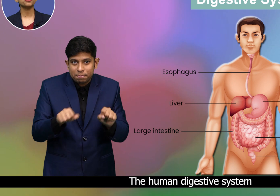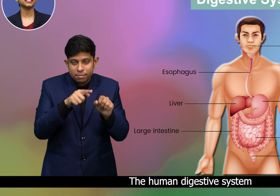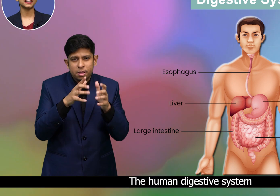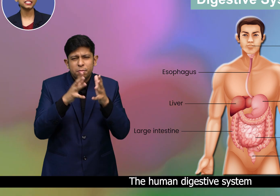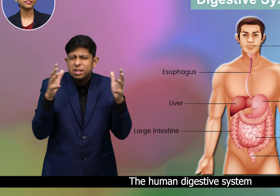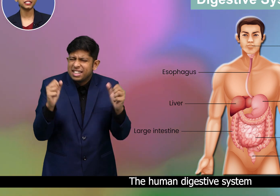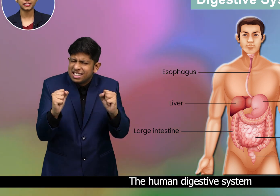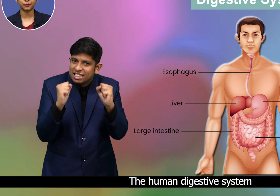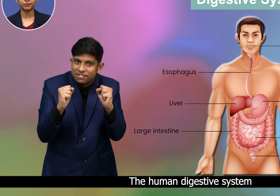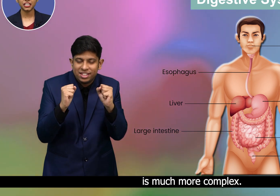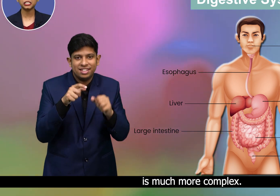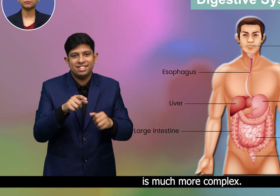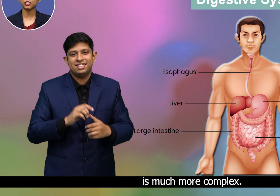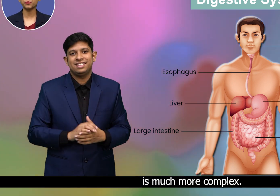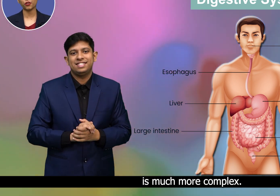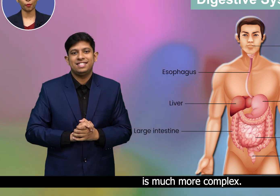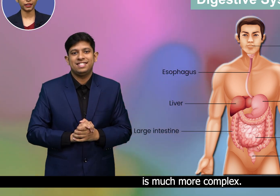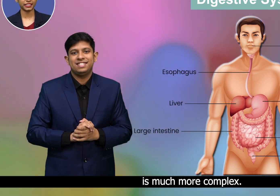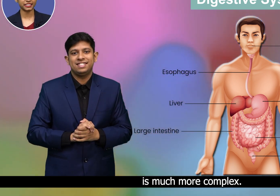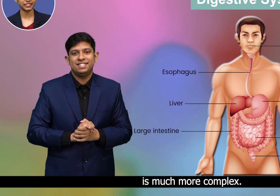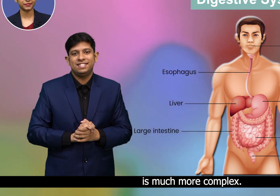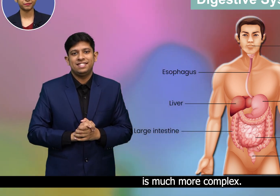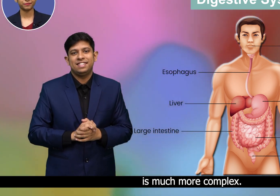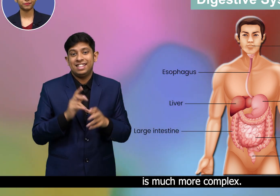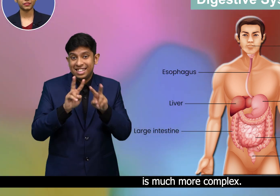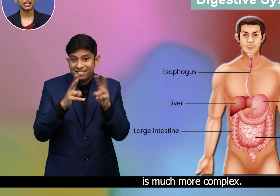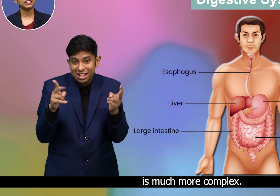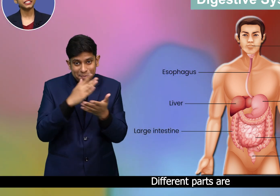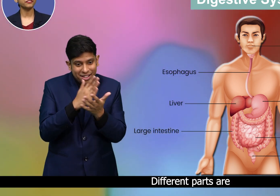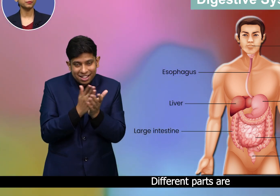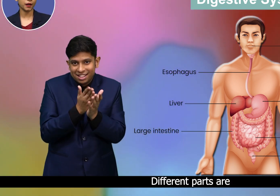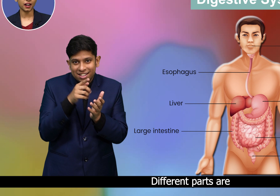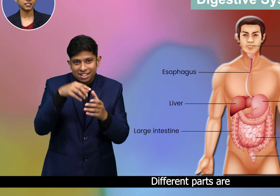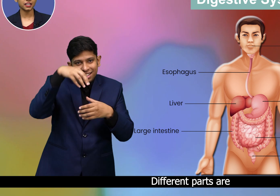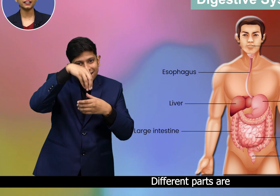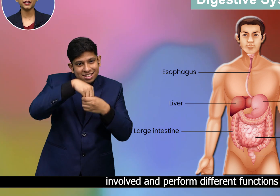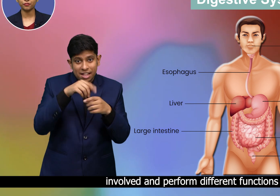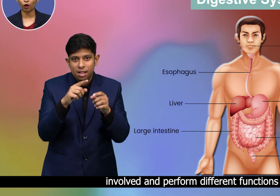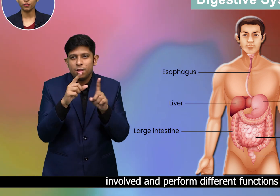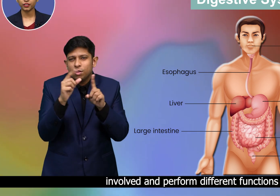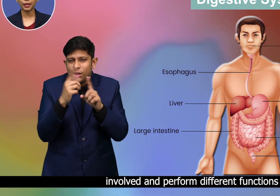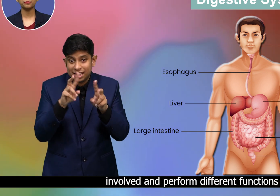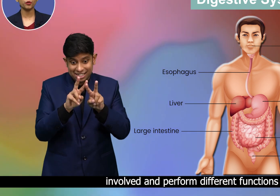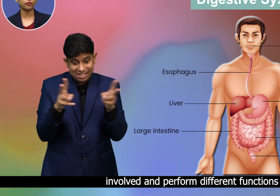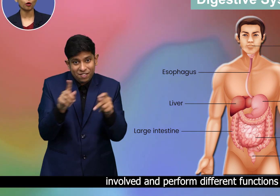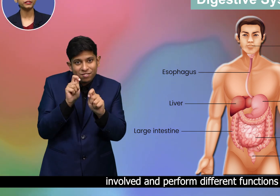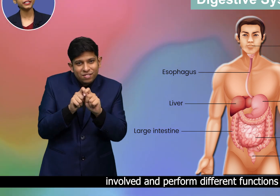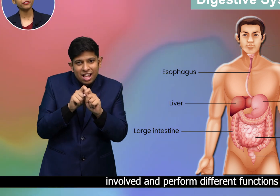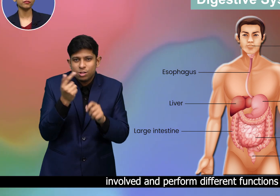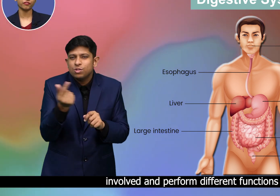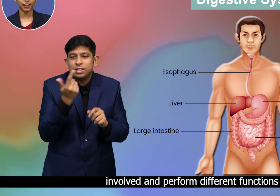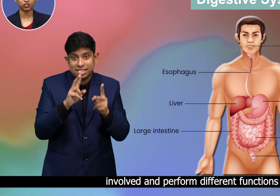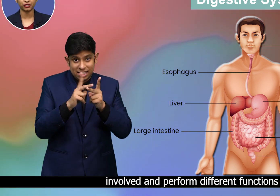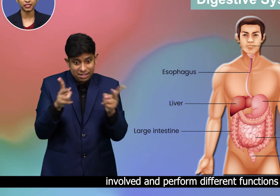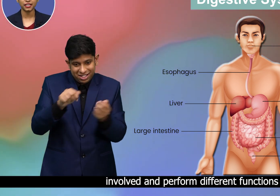The human digestive system is much more complex. Different parts are involved and perform